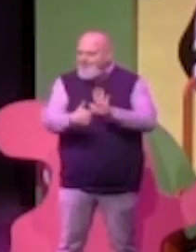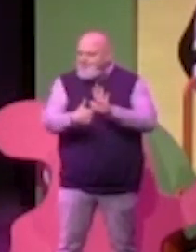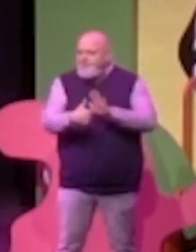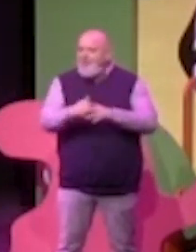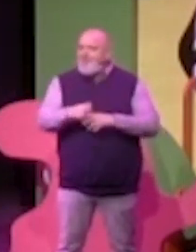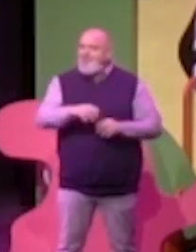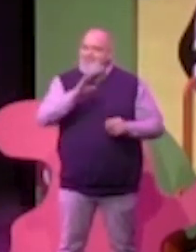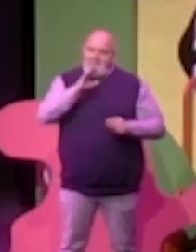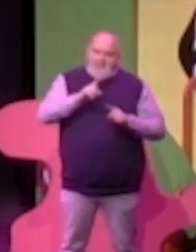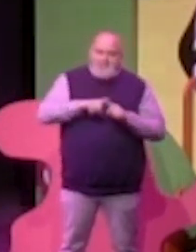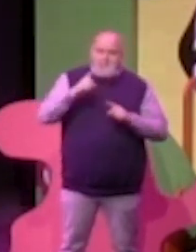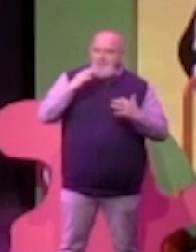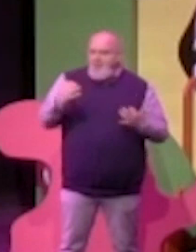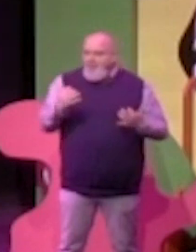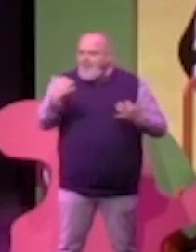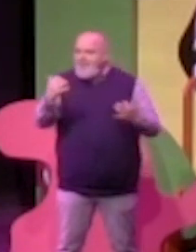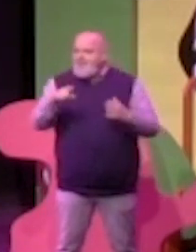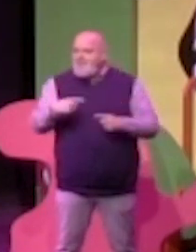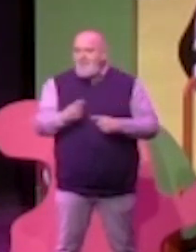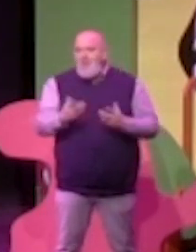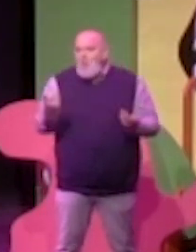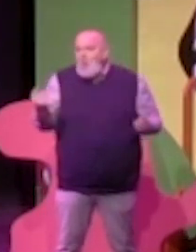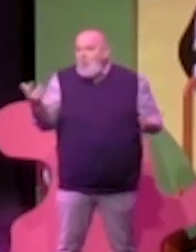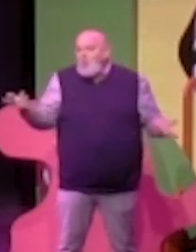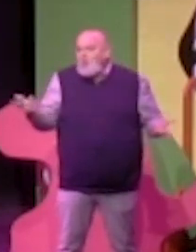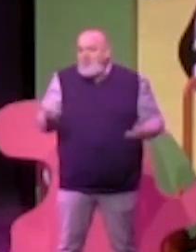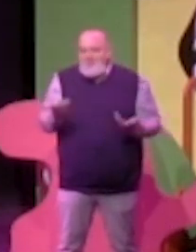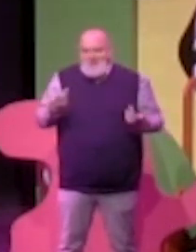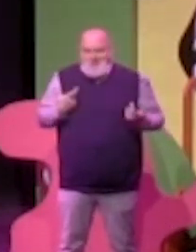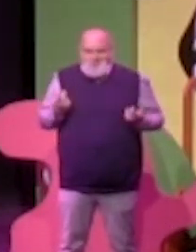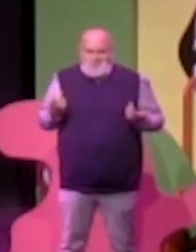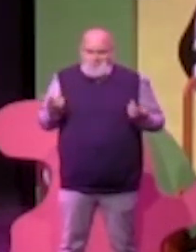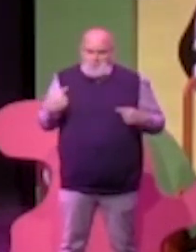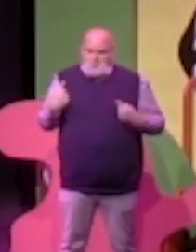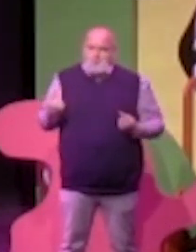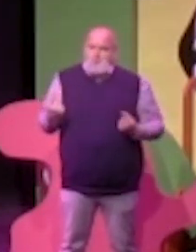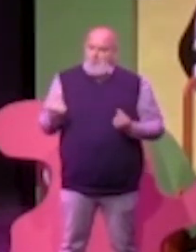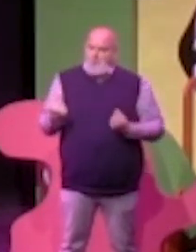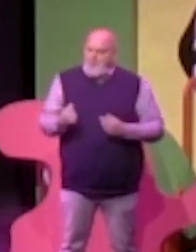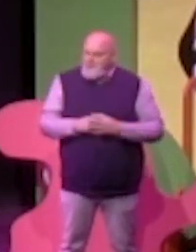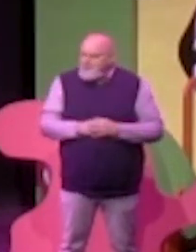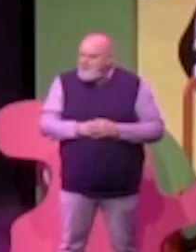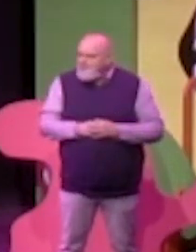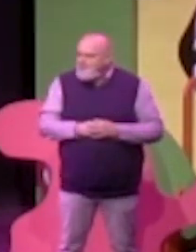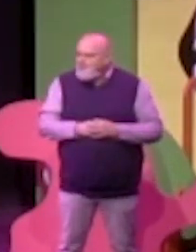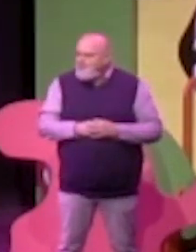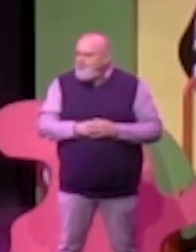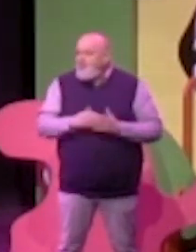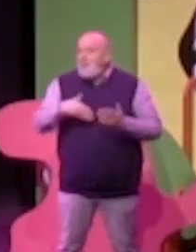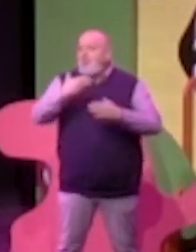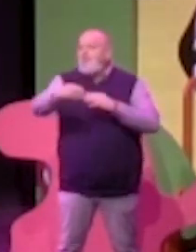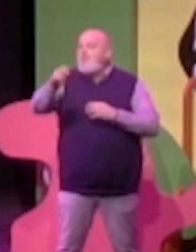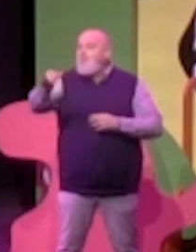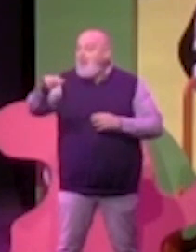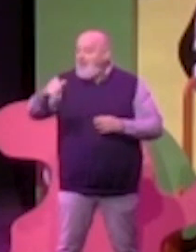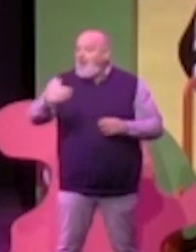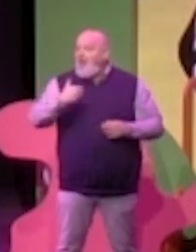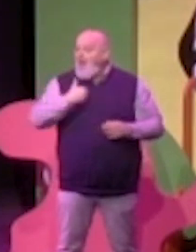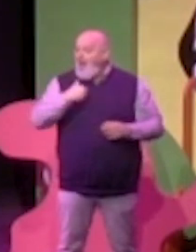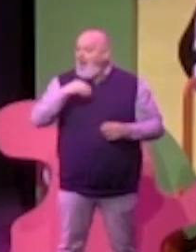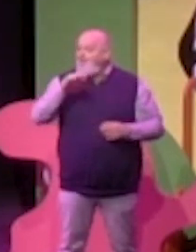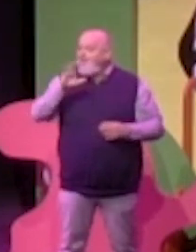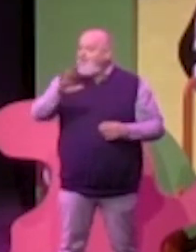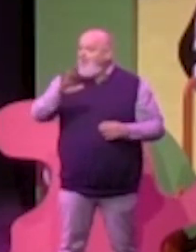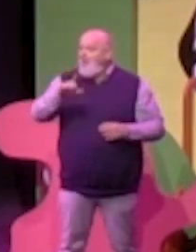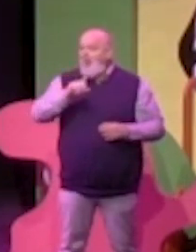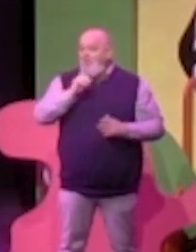and talking to the audience about what we're doing and what we do. And then the following month in May, I have my, and it's, I'm pretty